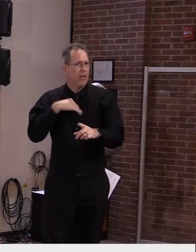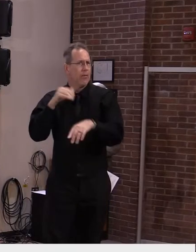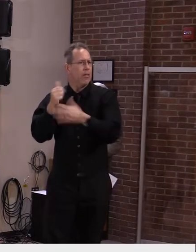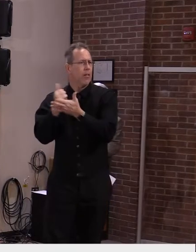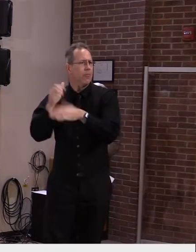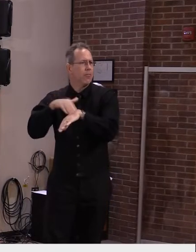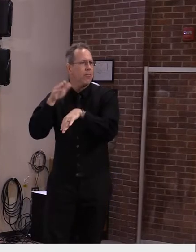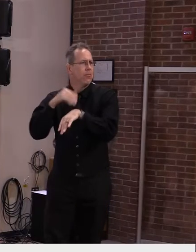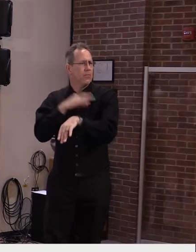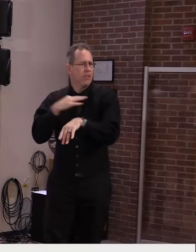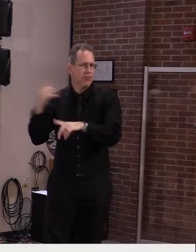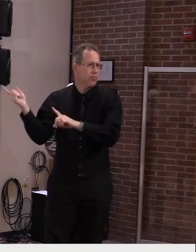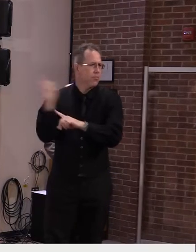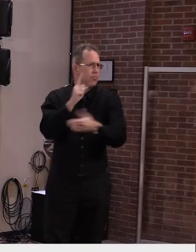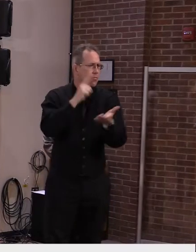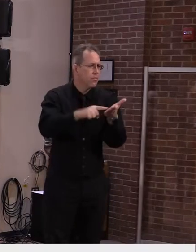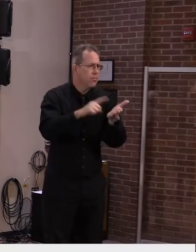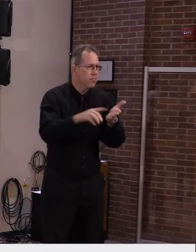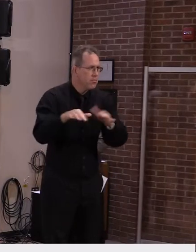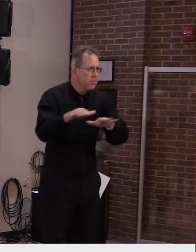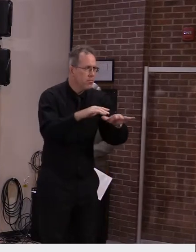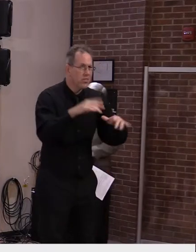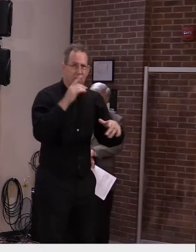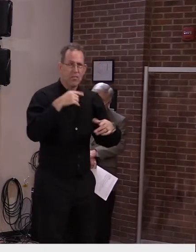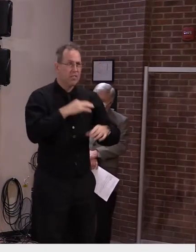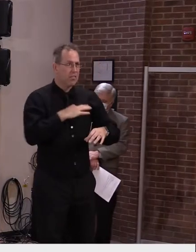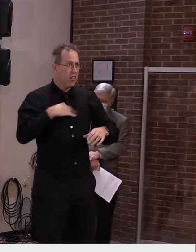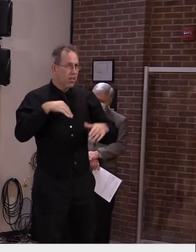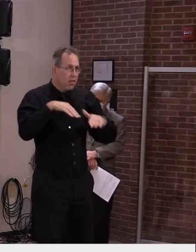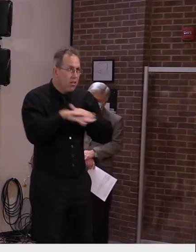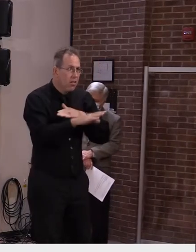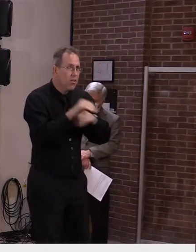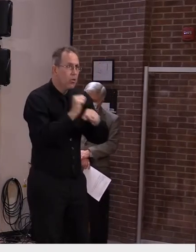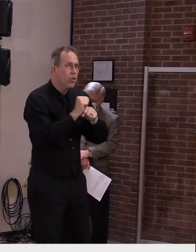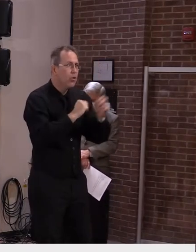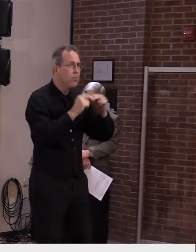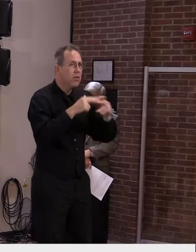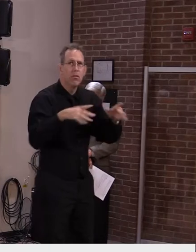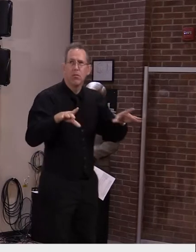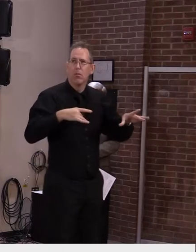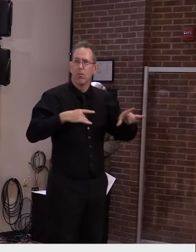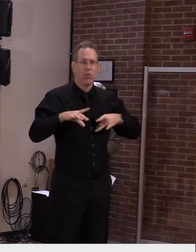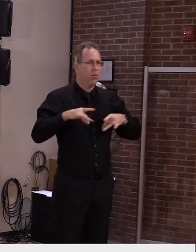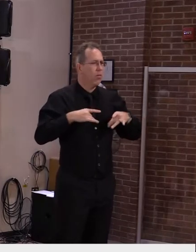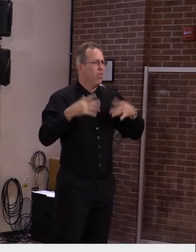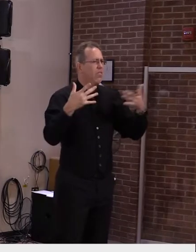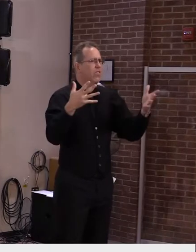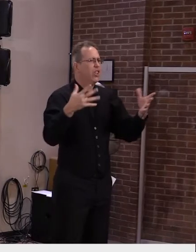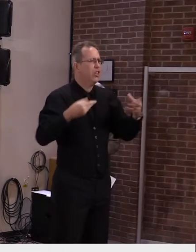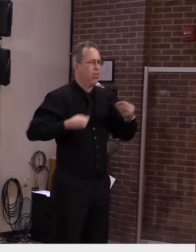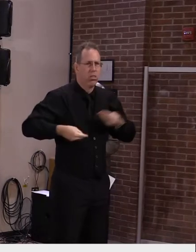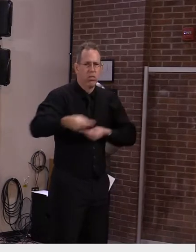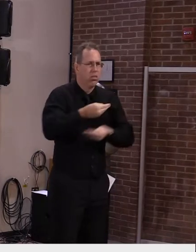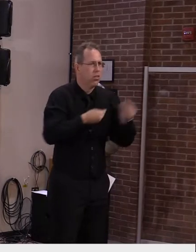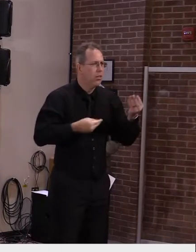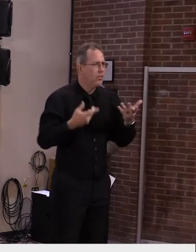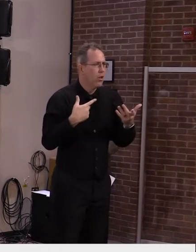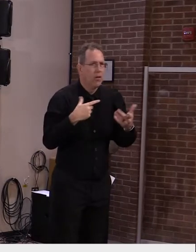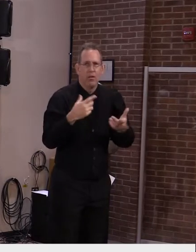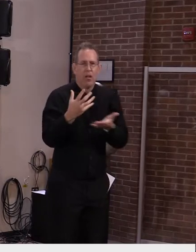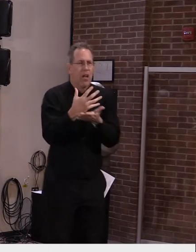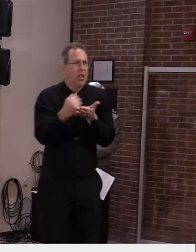when staff become ill, that has a tremendous impact on their ability to deliver the care that they